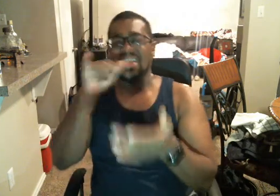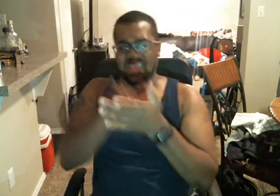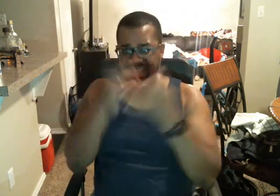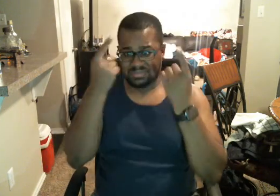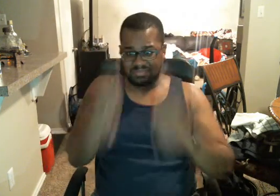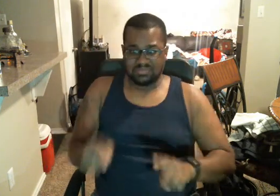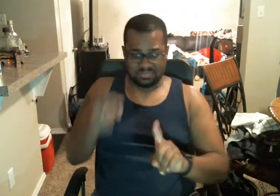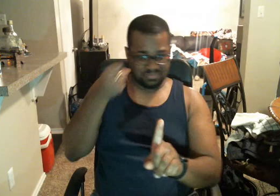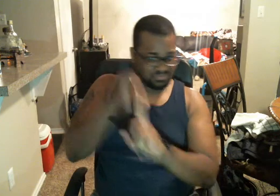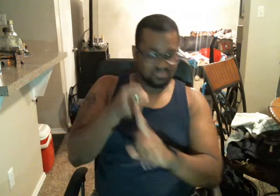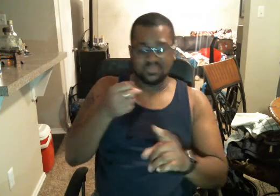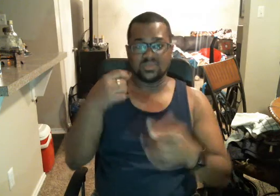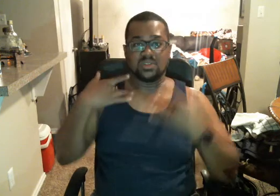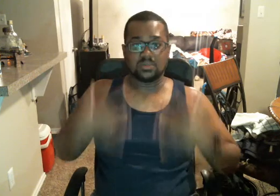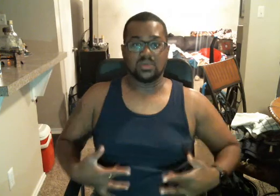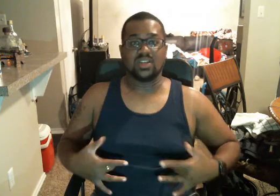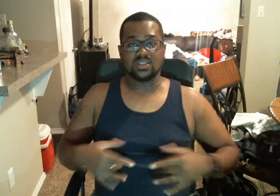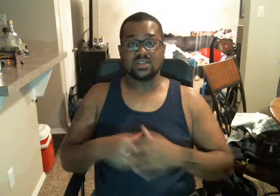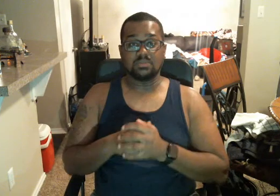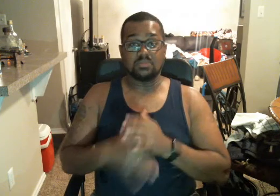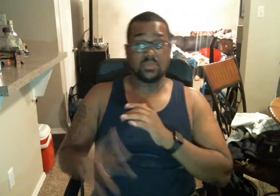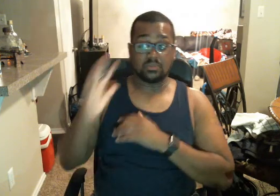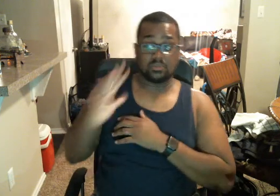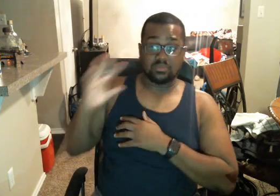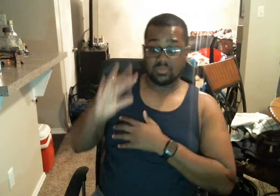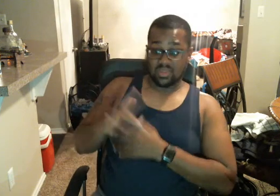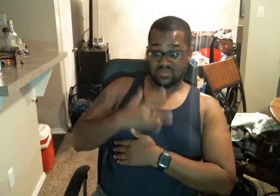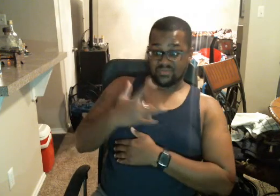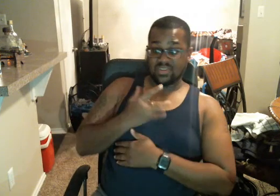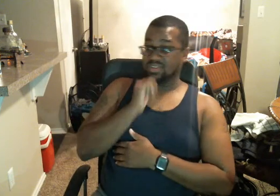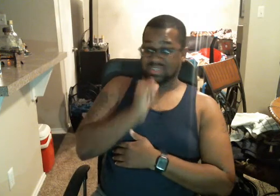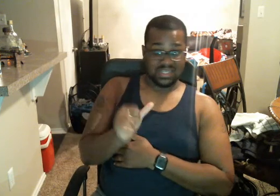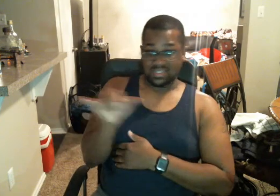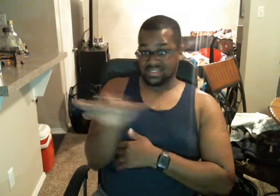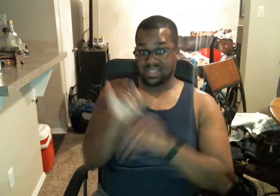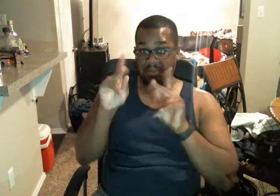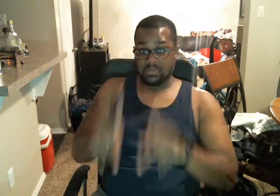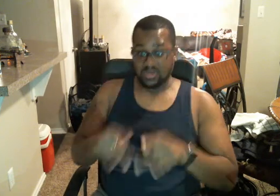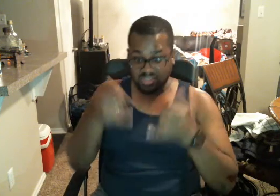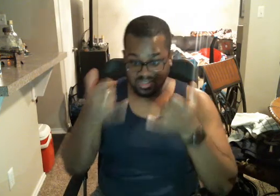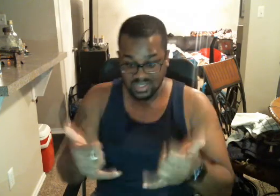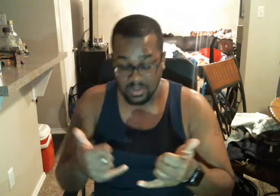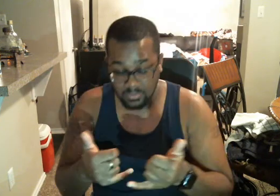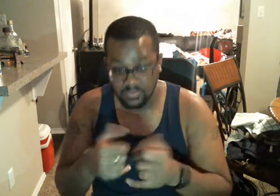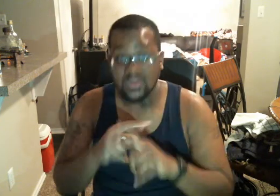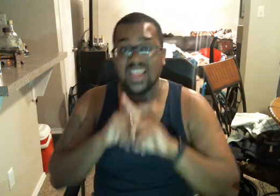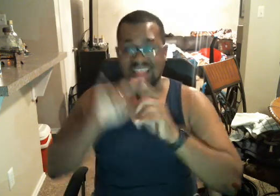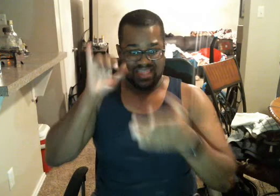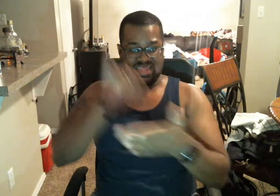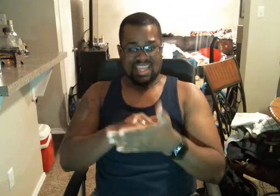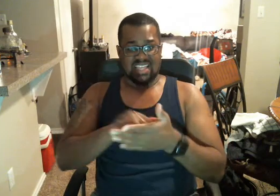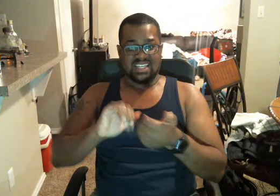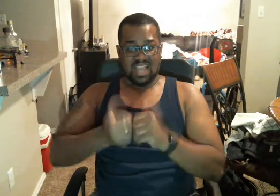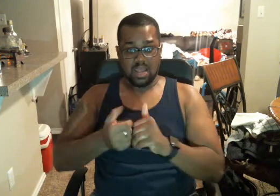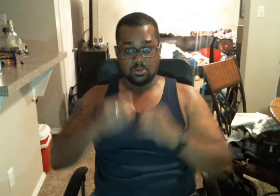I don't want to be. That's what depression did to me. It took me, Michael, and replaced me